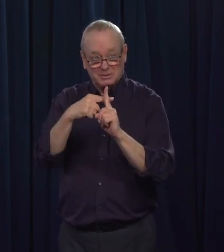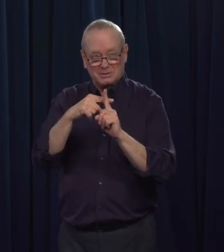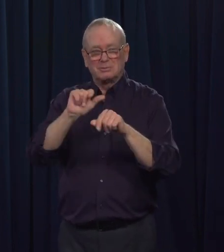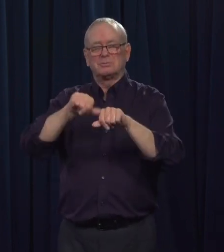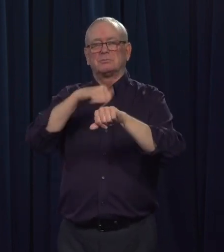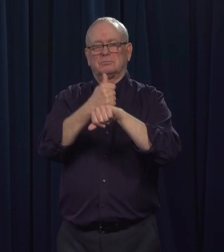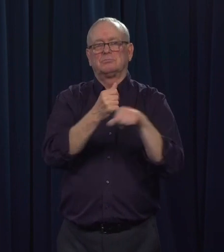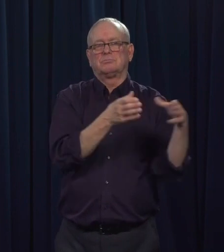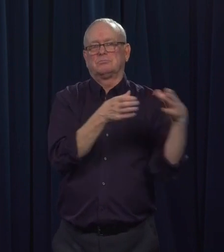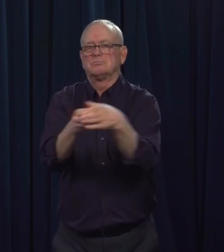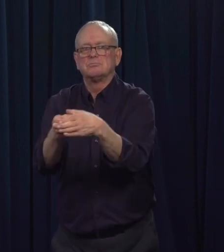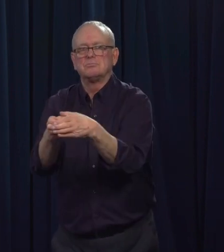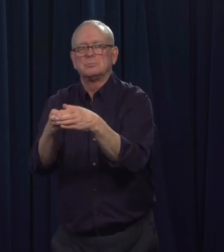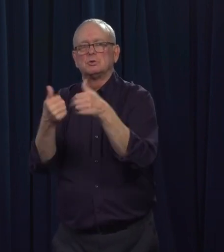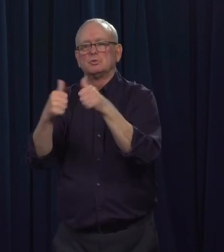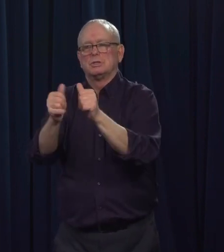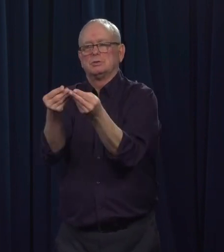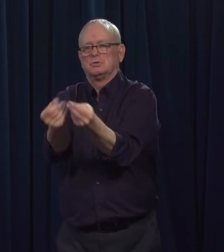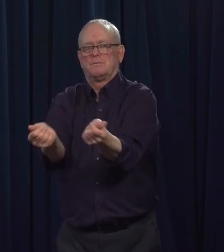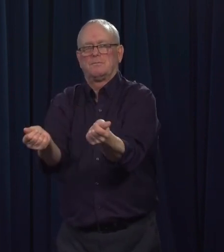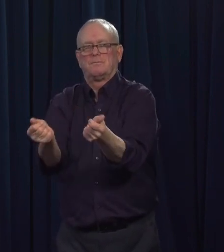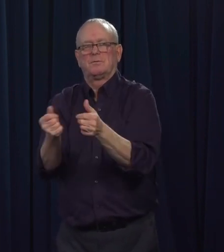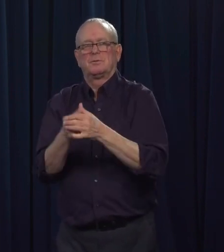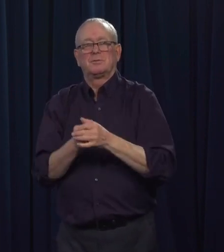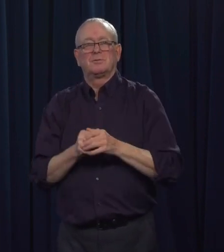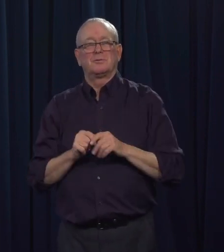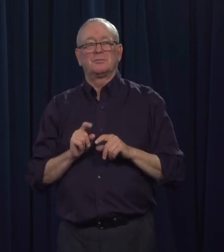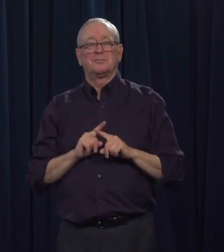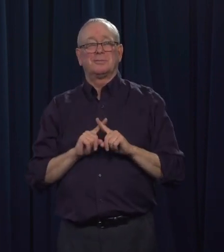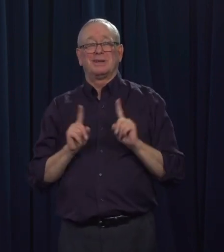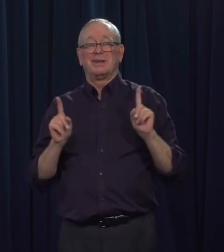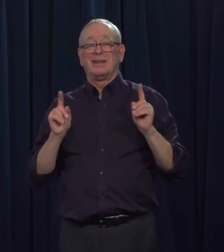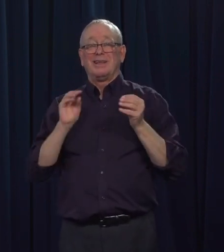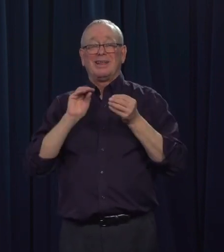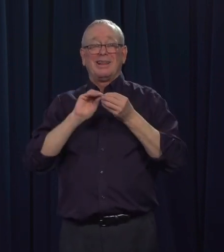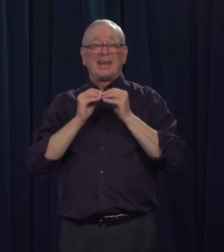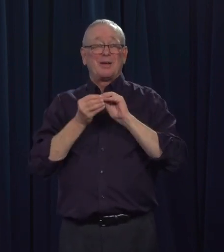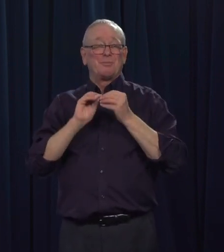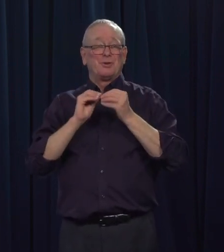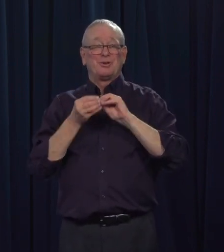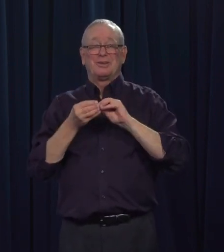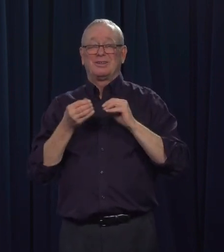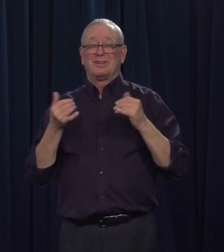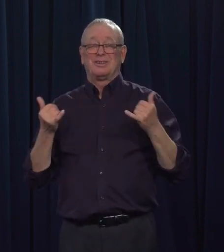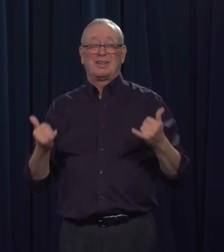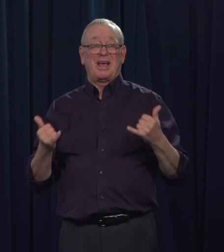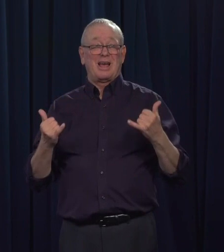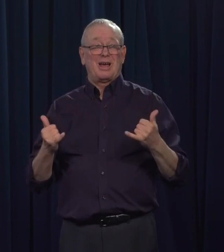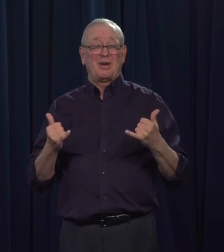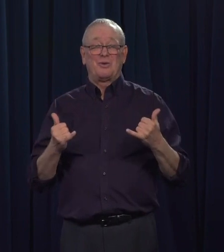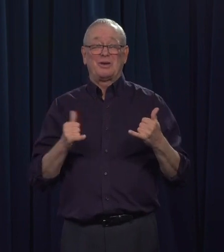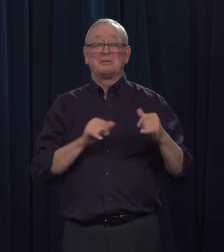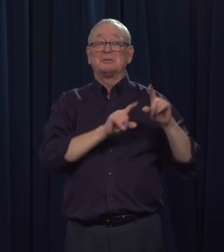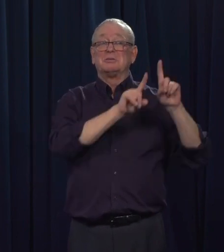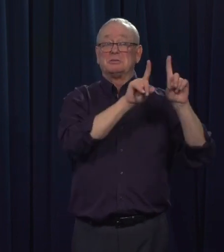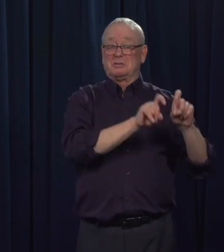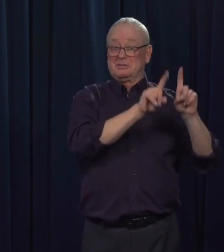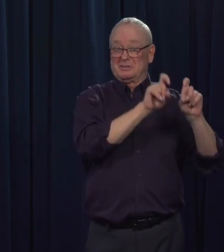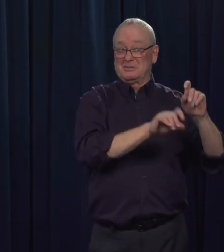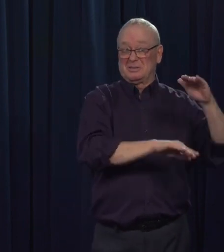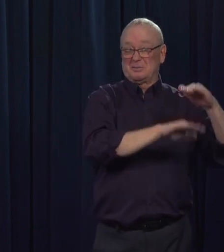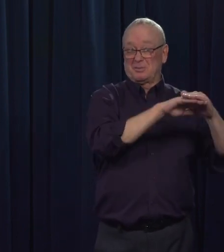the testing per capita that we have really being incredible when you look around the world at what others are able to